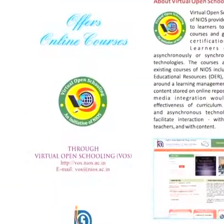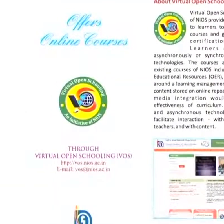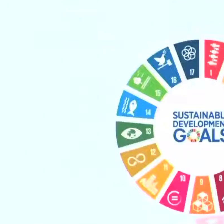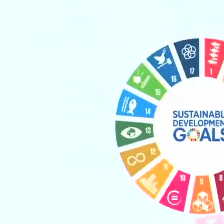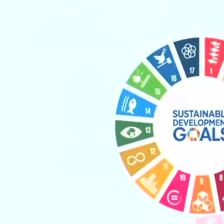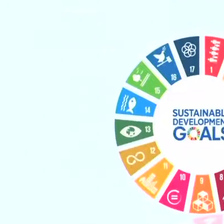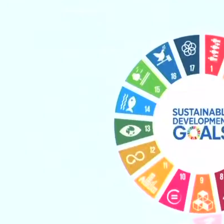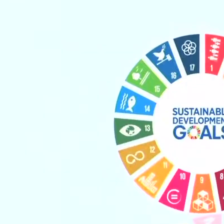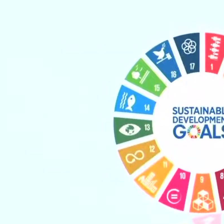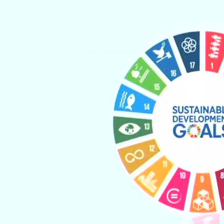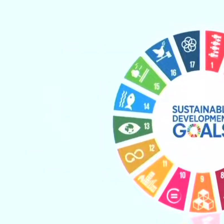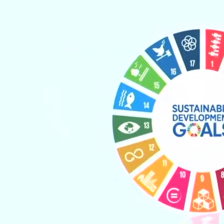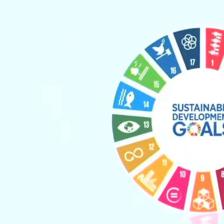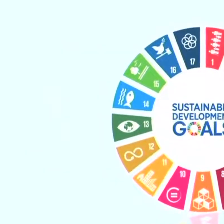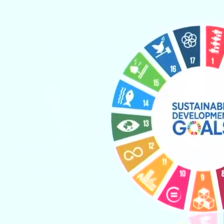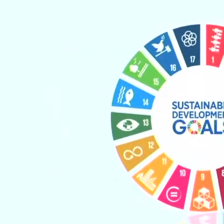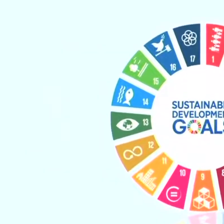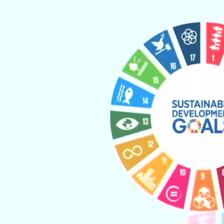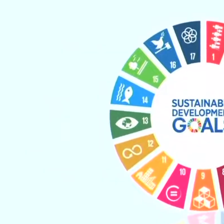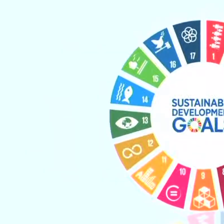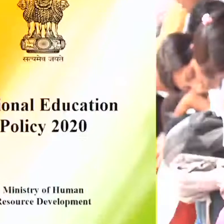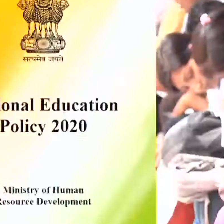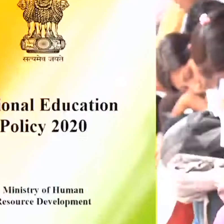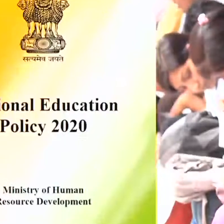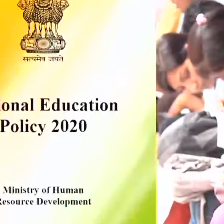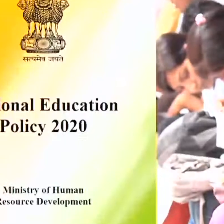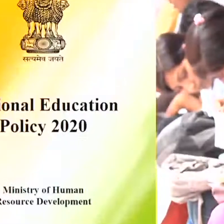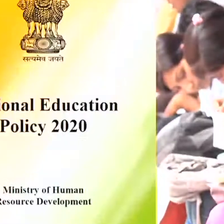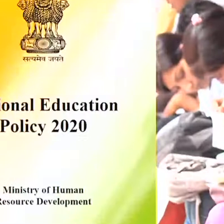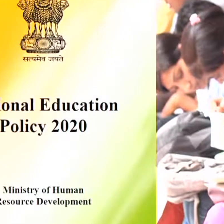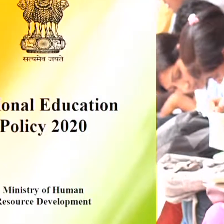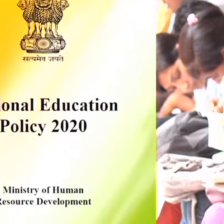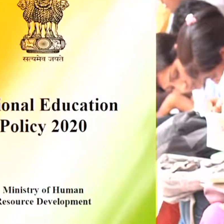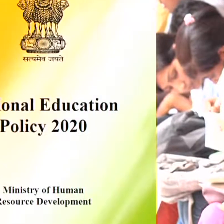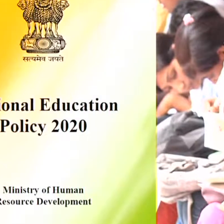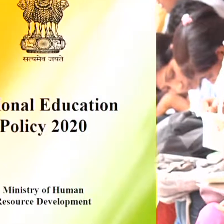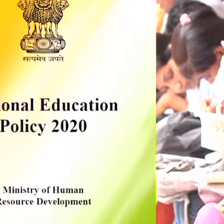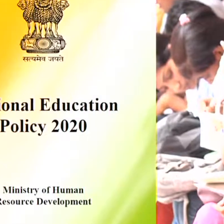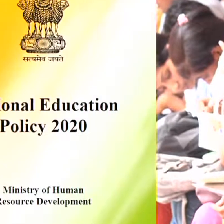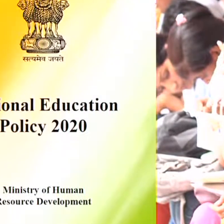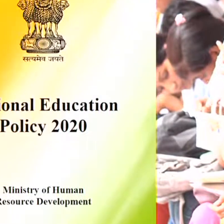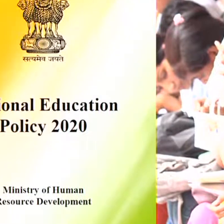towards achieving the objectives for ODL with the insight of National Education Policy 2020.